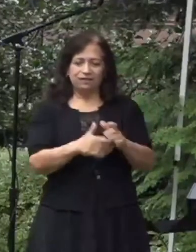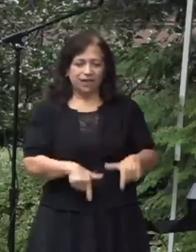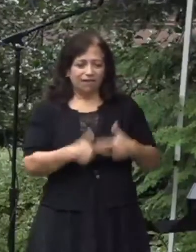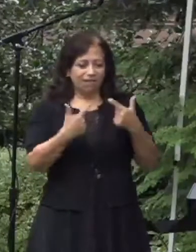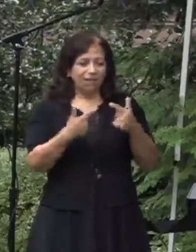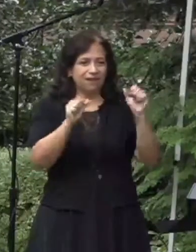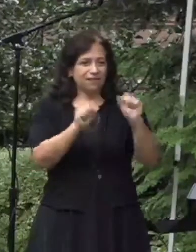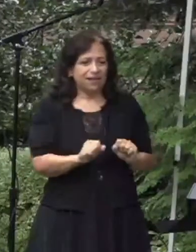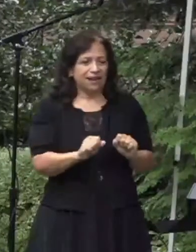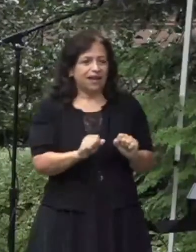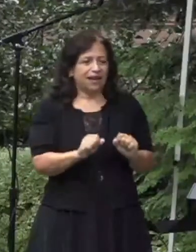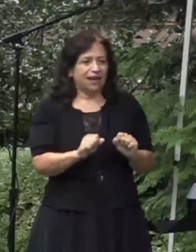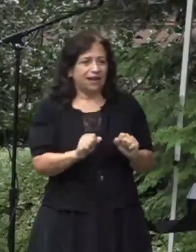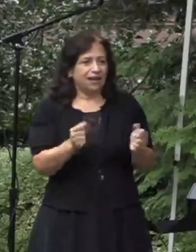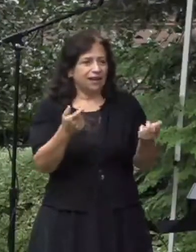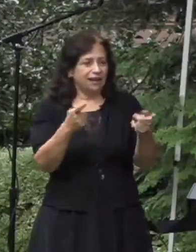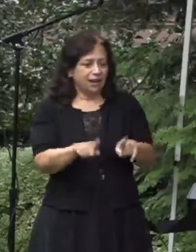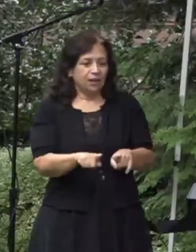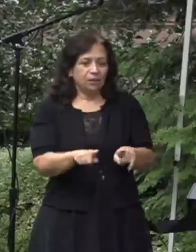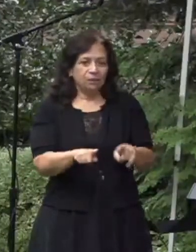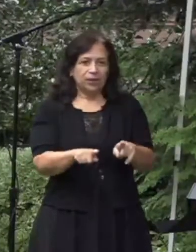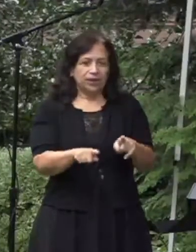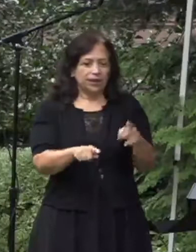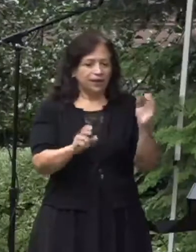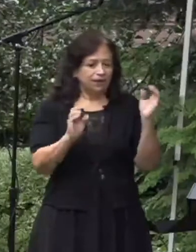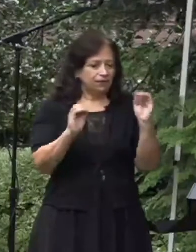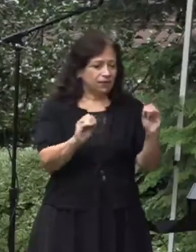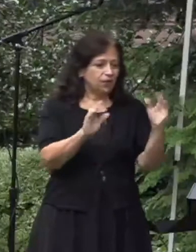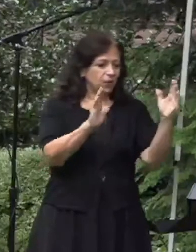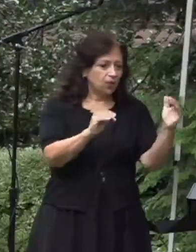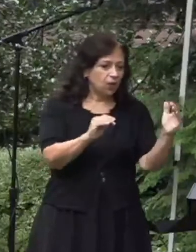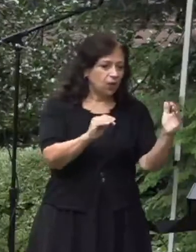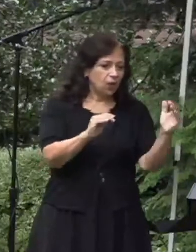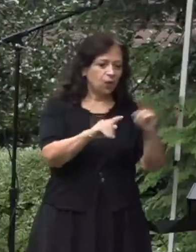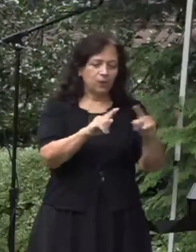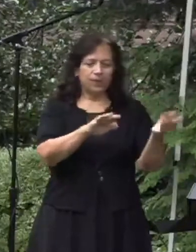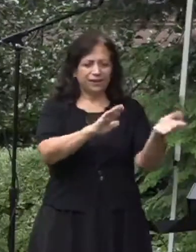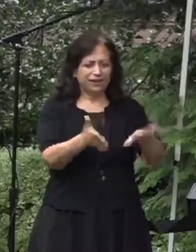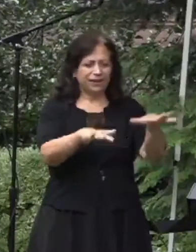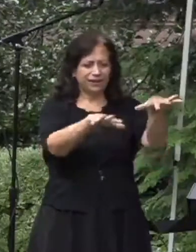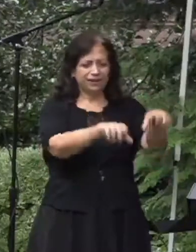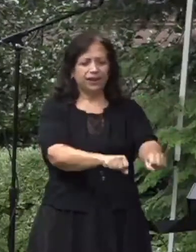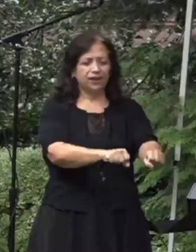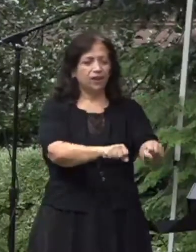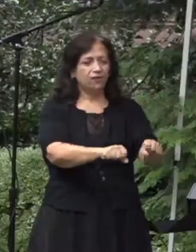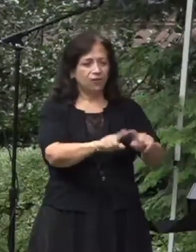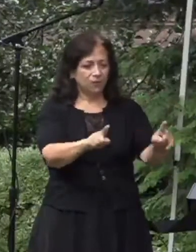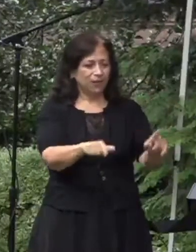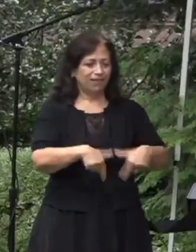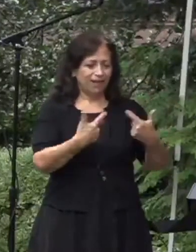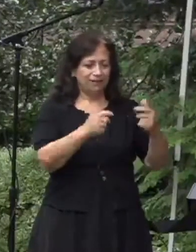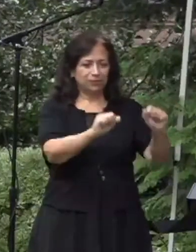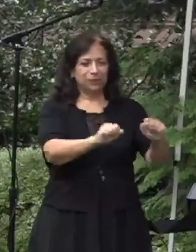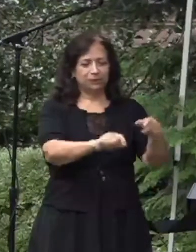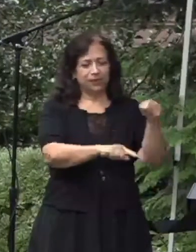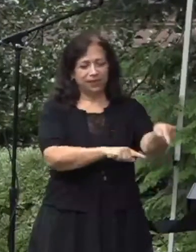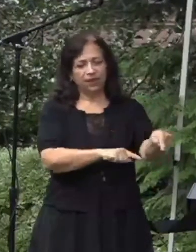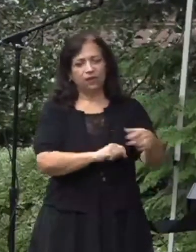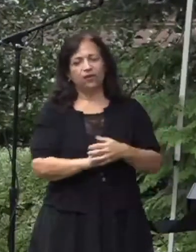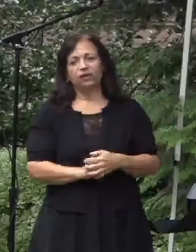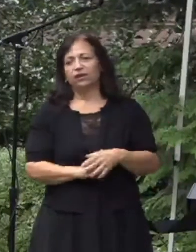places that seem hopeless, where death has taken over? Now, this does